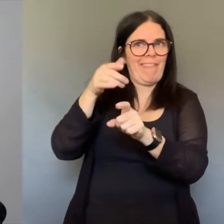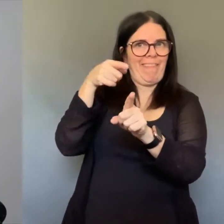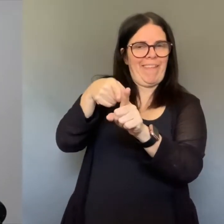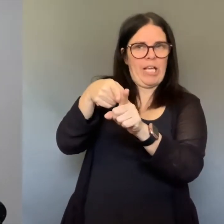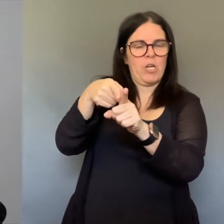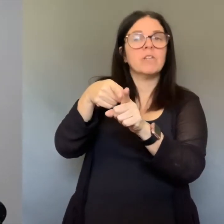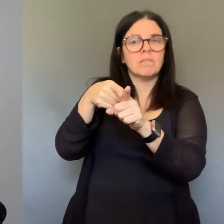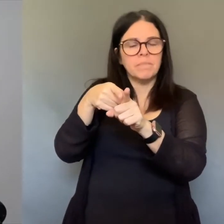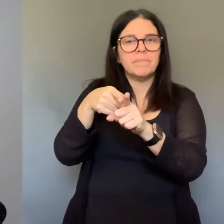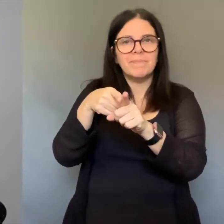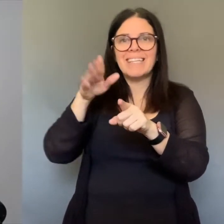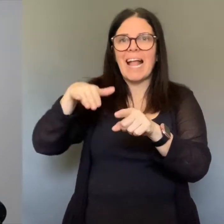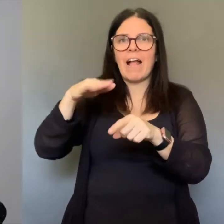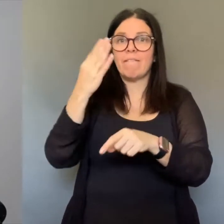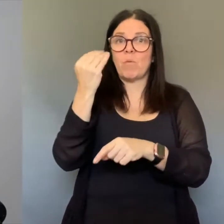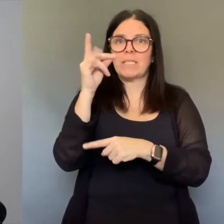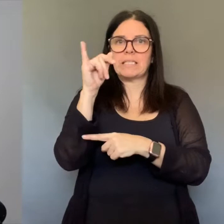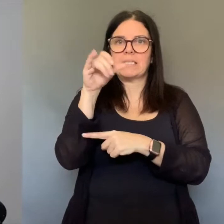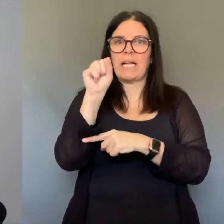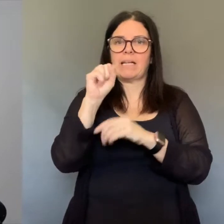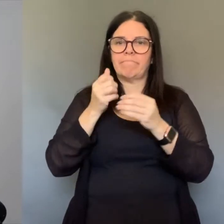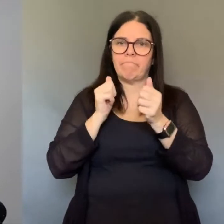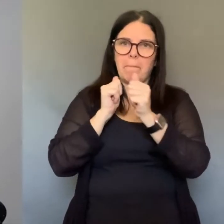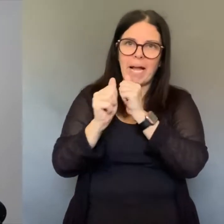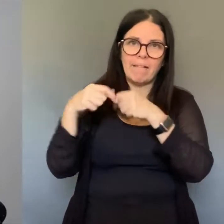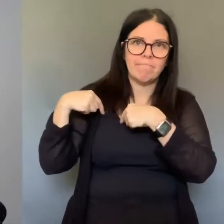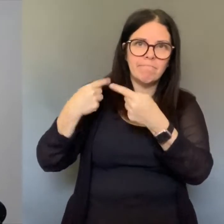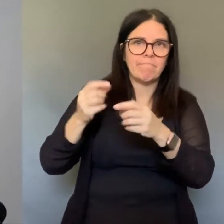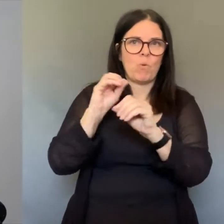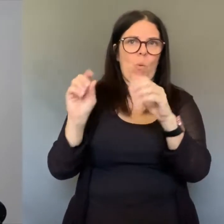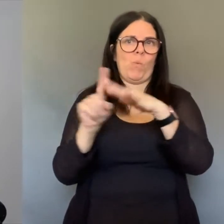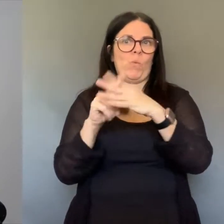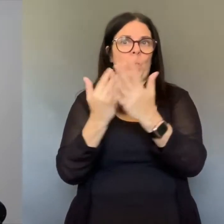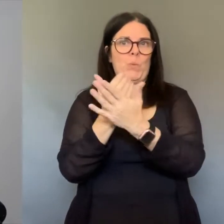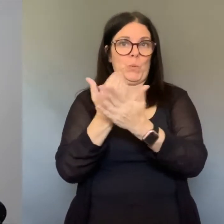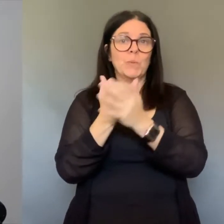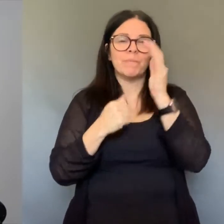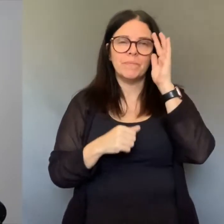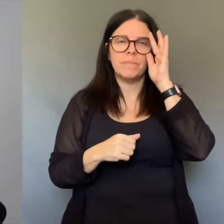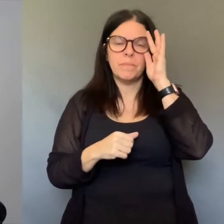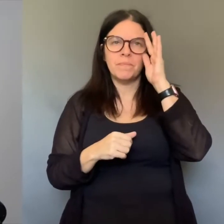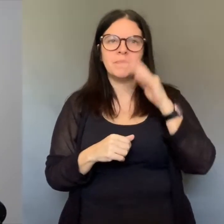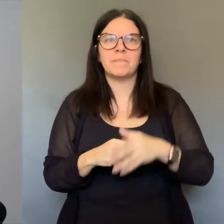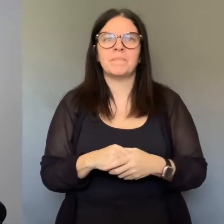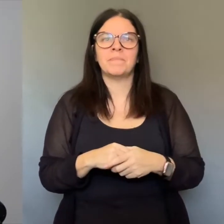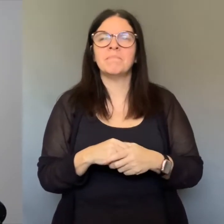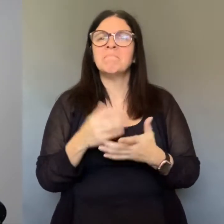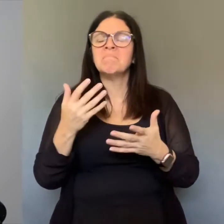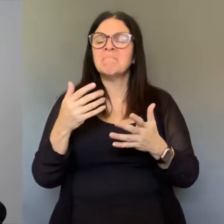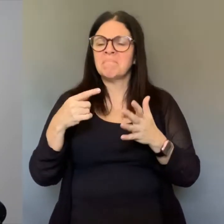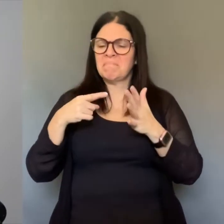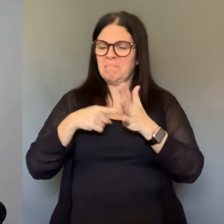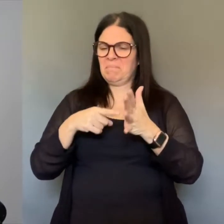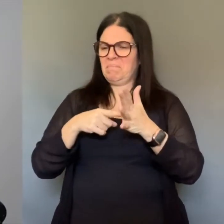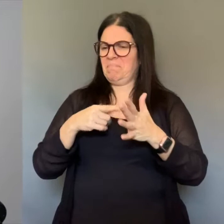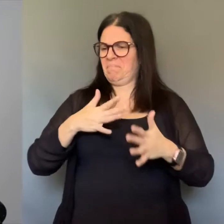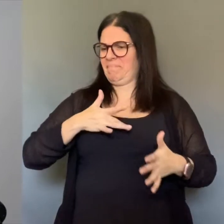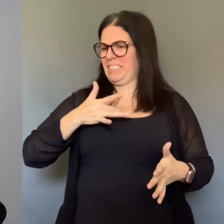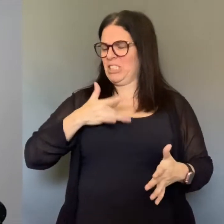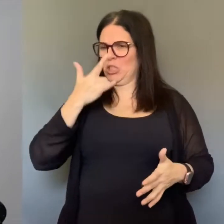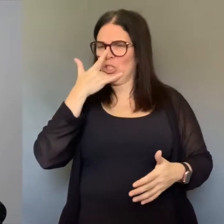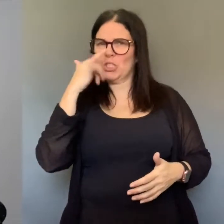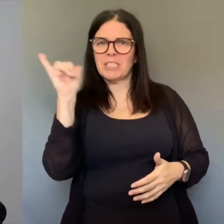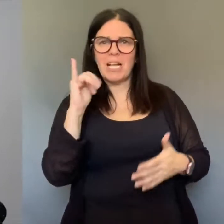of COVID-19 include fever, cough, difficulty breathing. However, other symptoms may be present, such as being